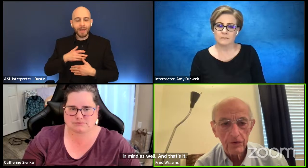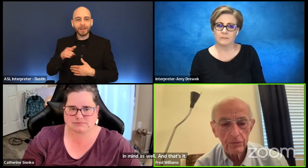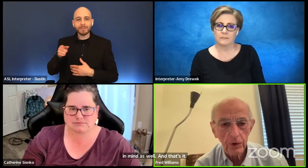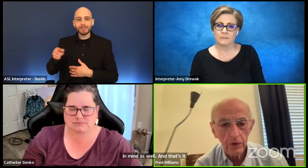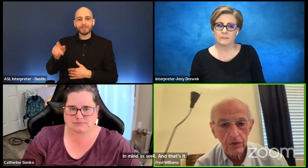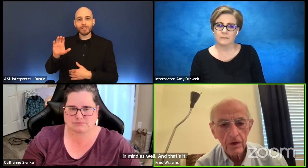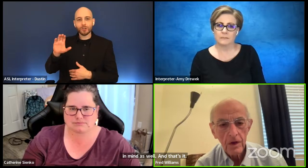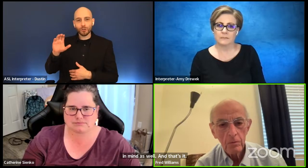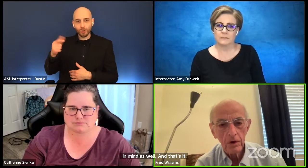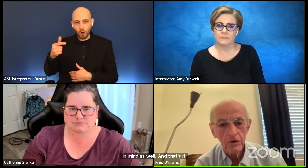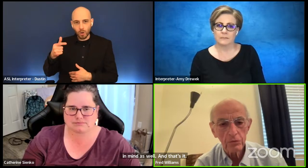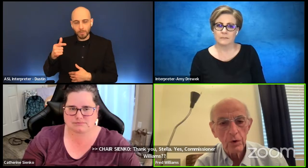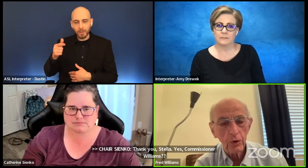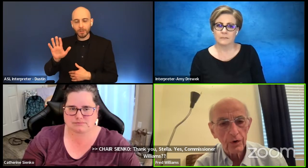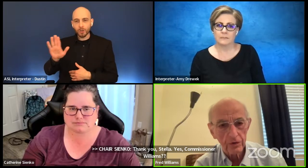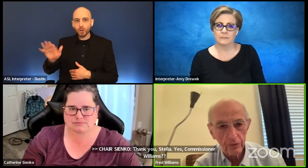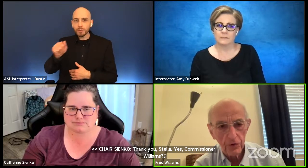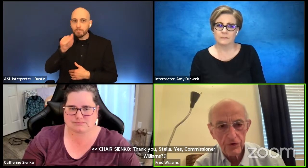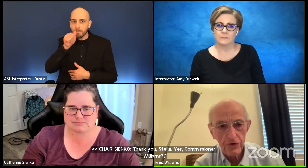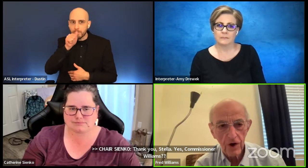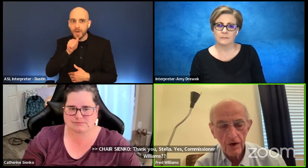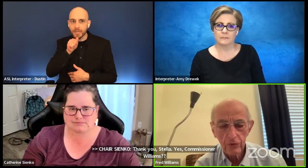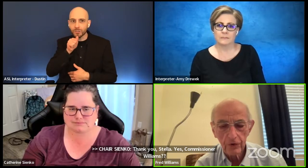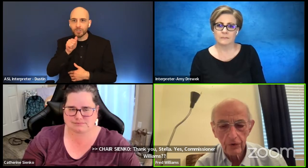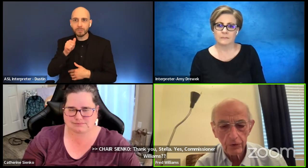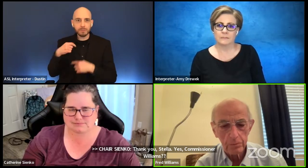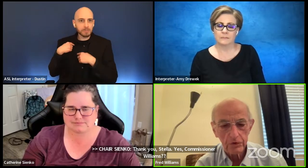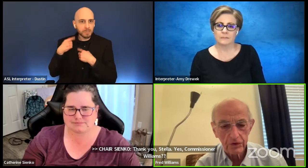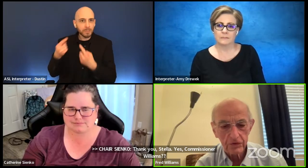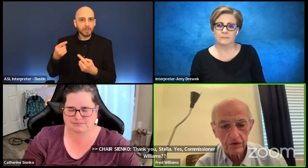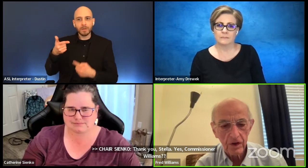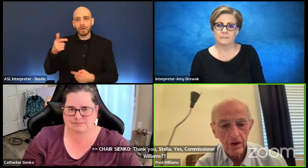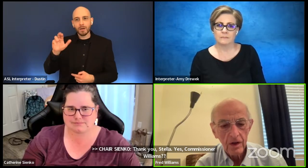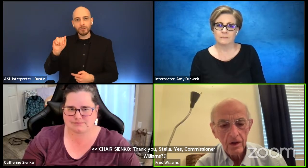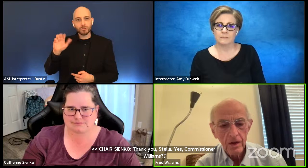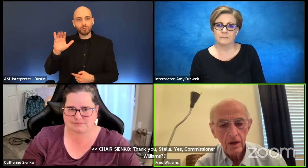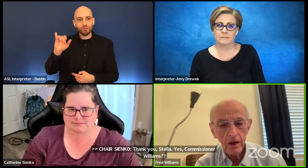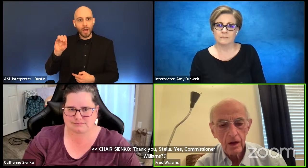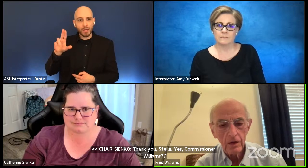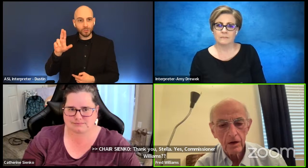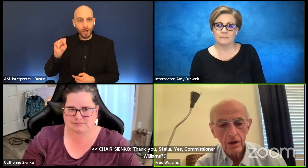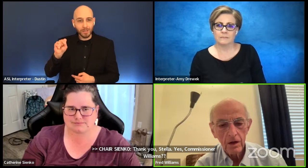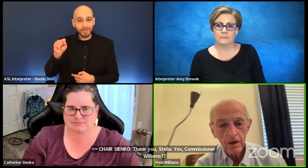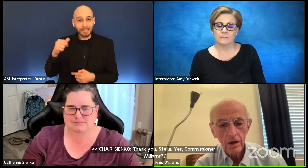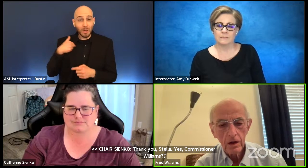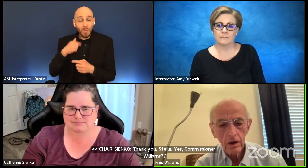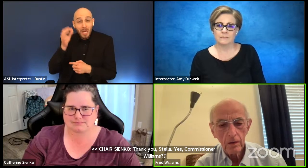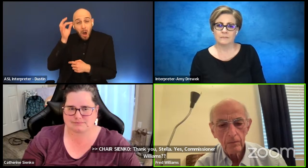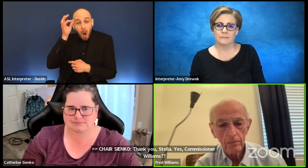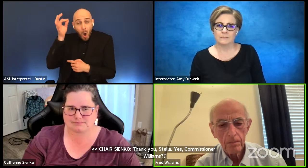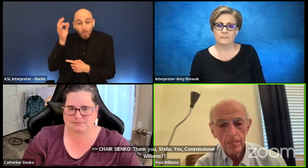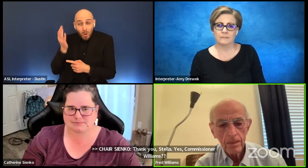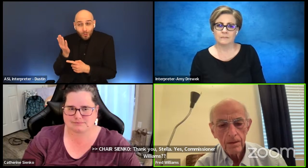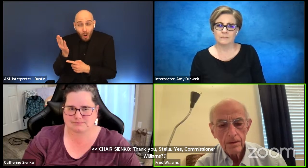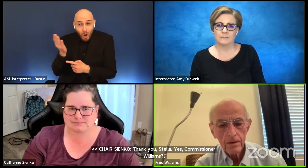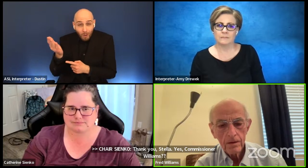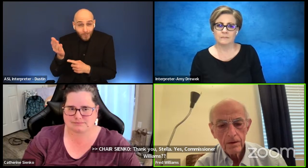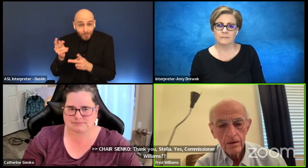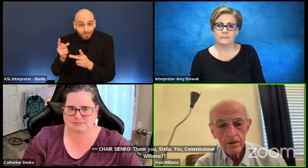Carmen Greensmith, because we were on the verge of offering her the position, and I